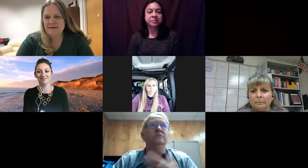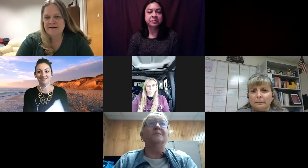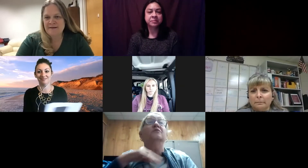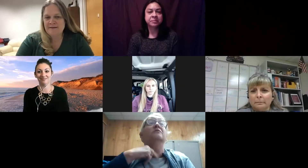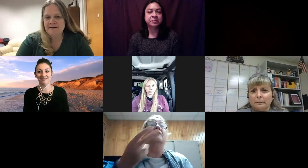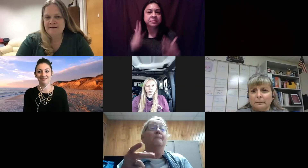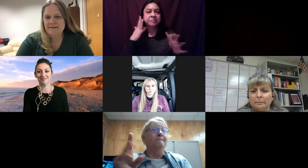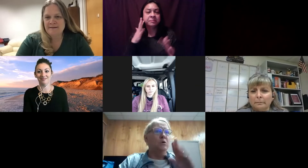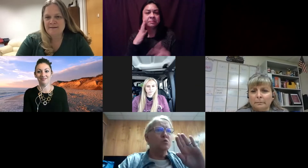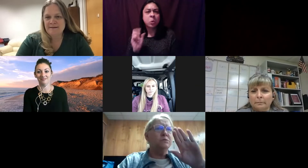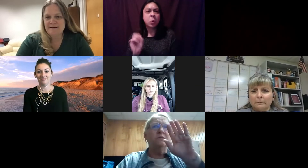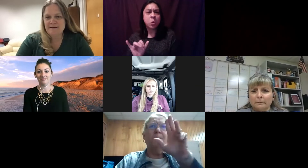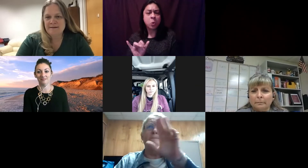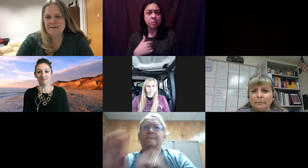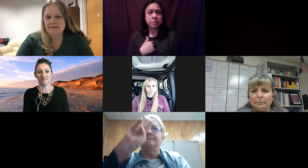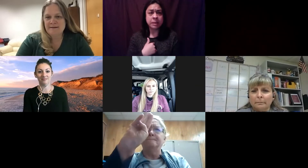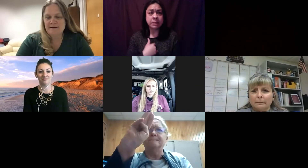Oh, let me turn mute.